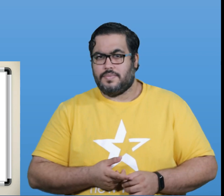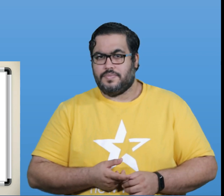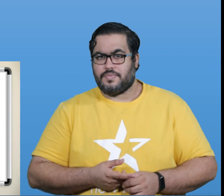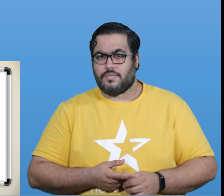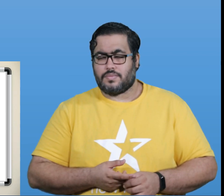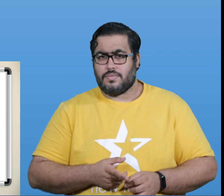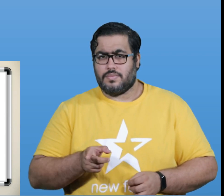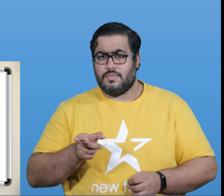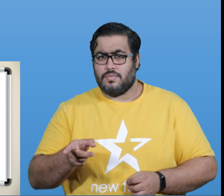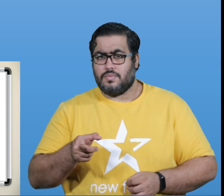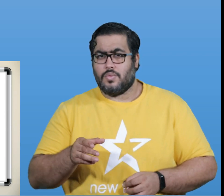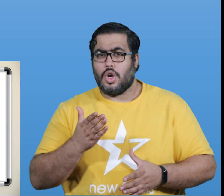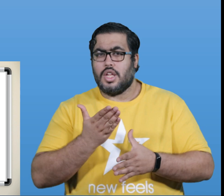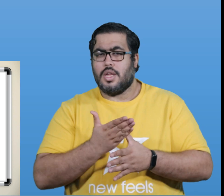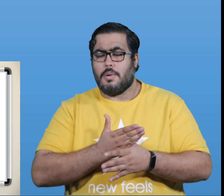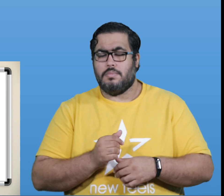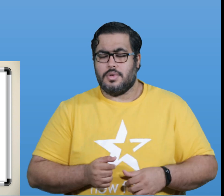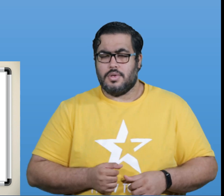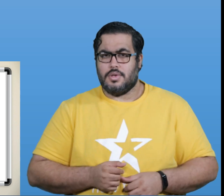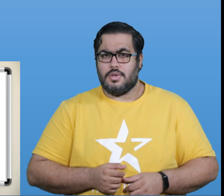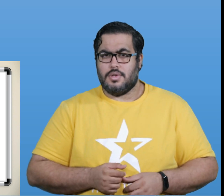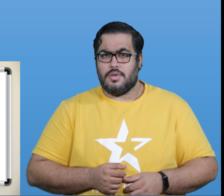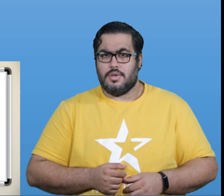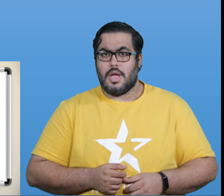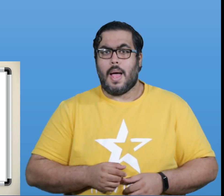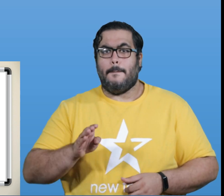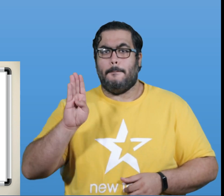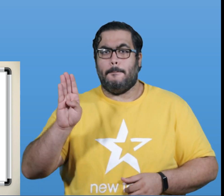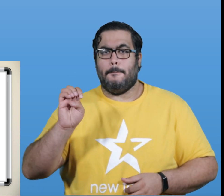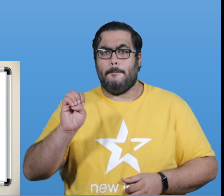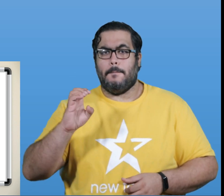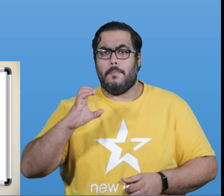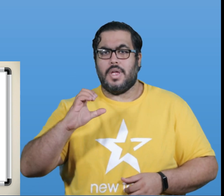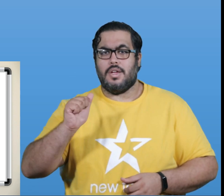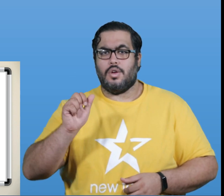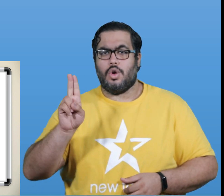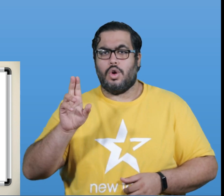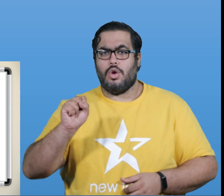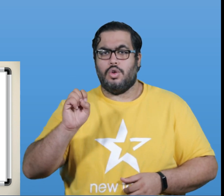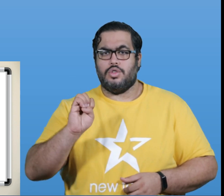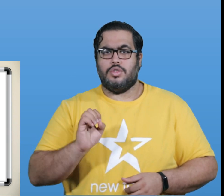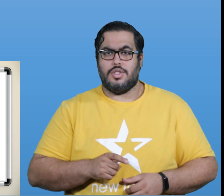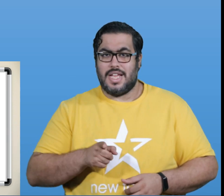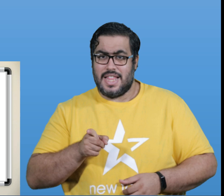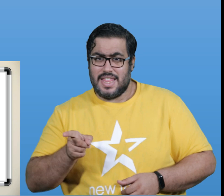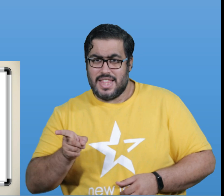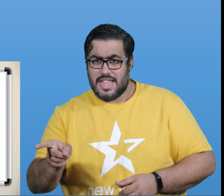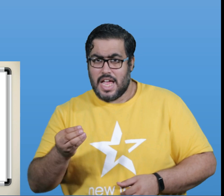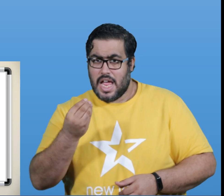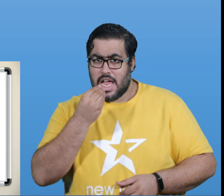reason. I'm giving you the reason, because is the answer. Because there's a reason. They were hungry because they hadn't eaten